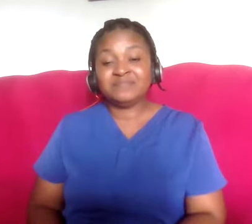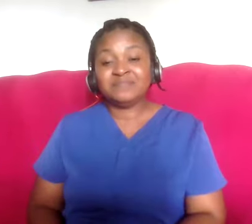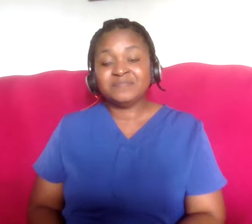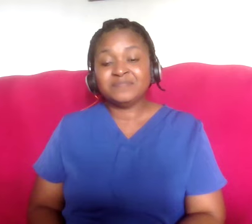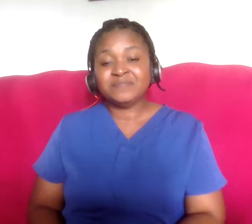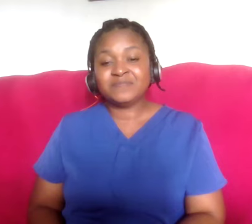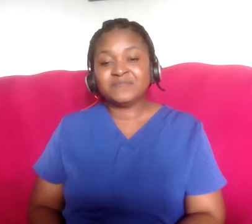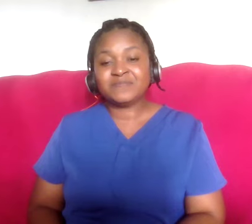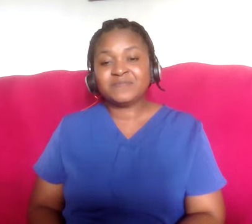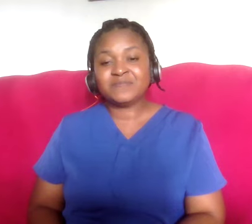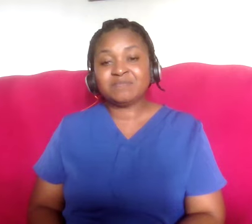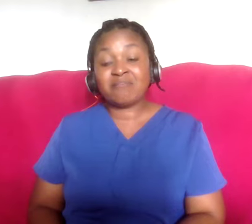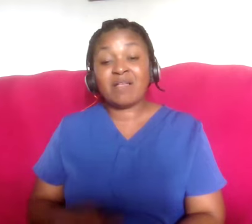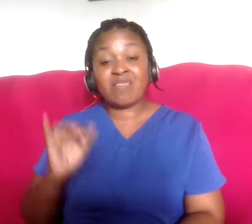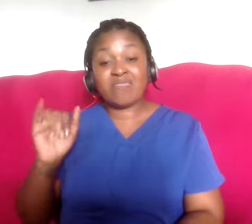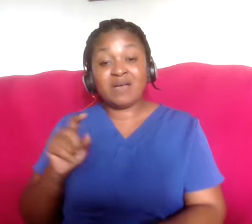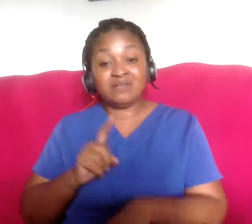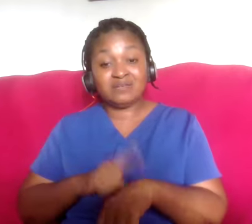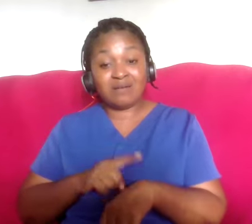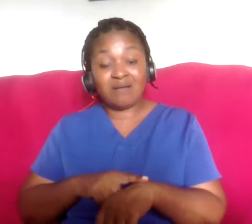It is a time for both individual